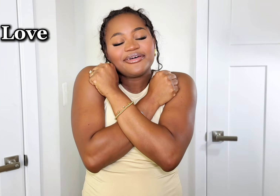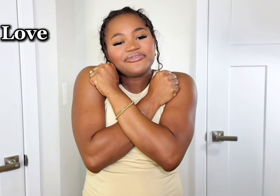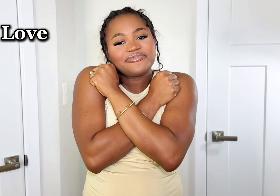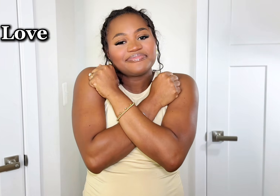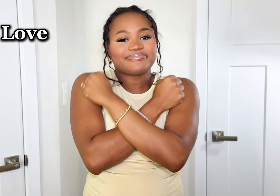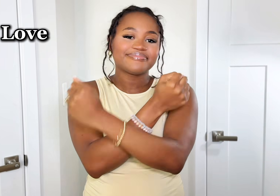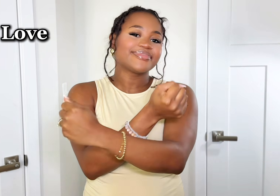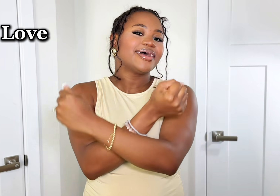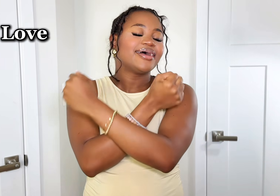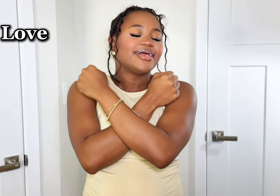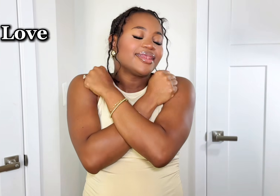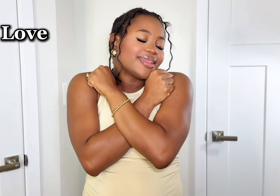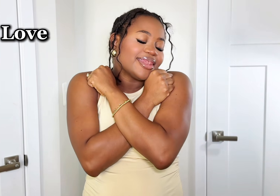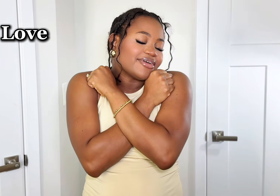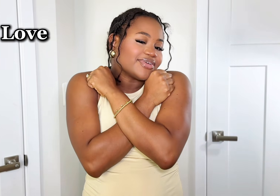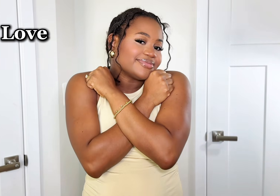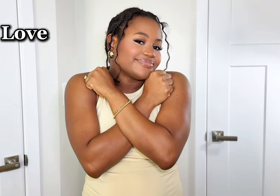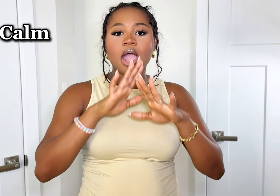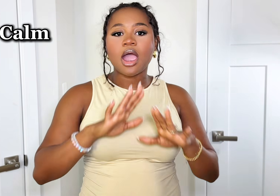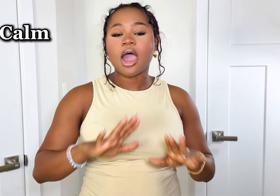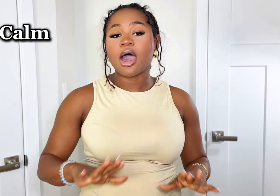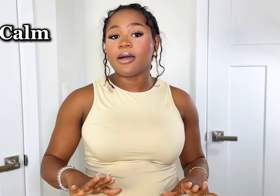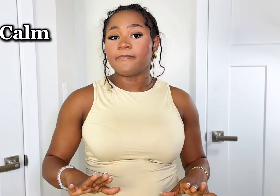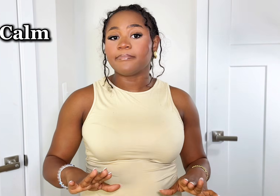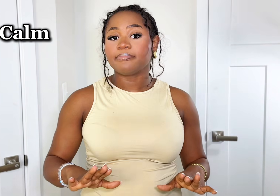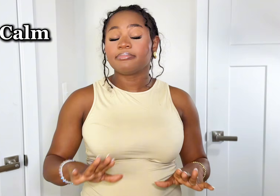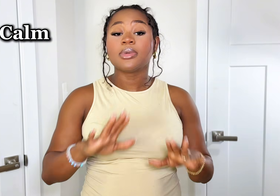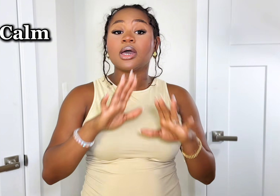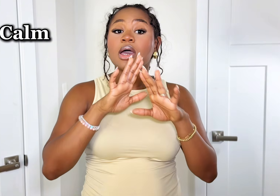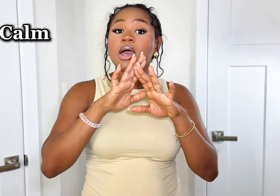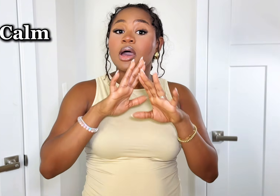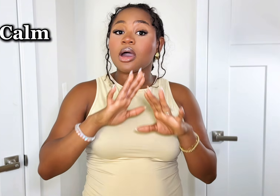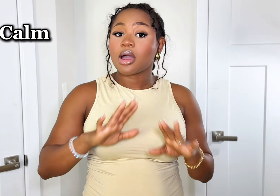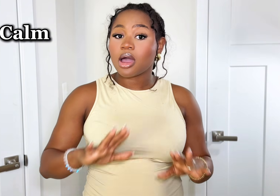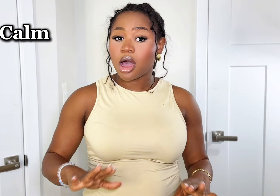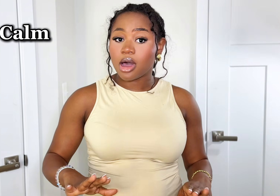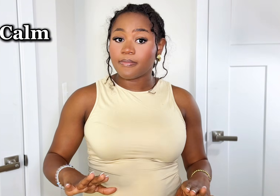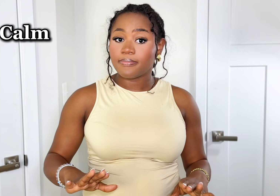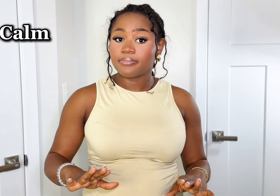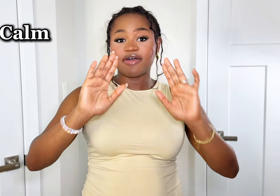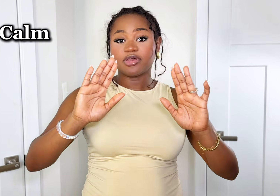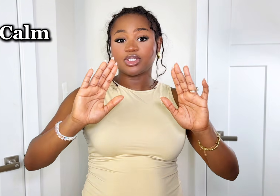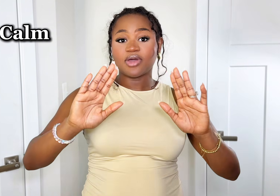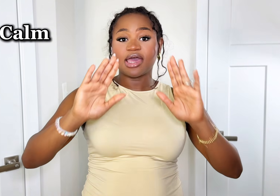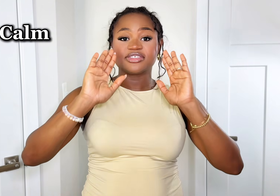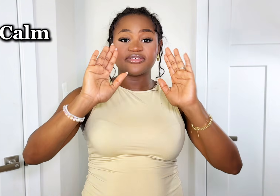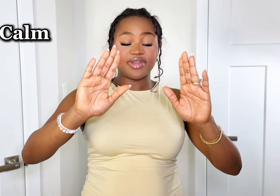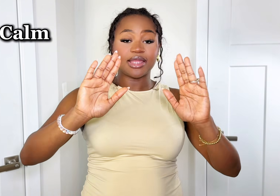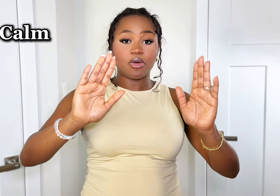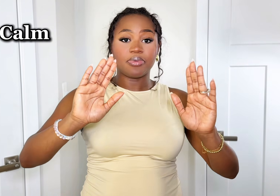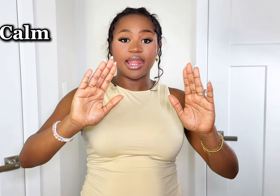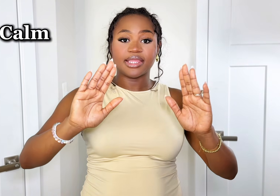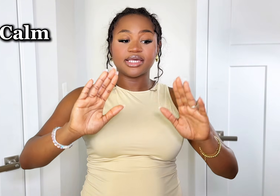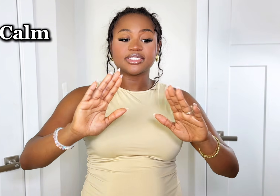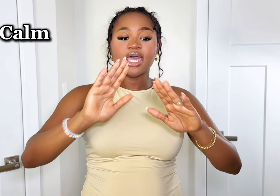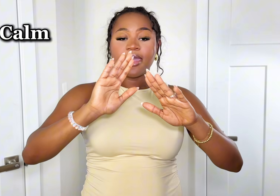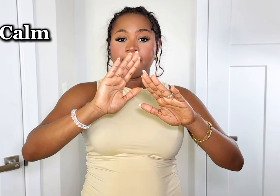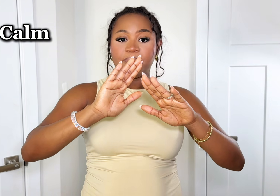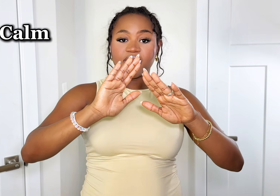Love, loving, calm, calm. Have your two hands flat open like this. Bring